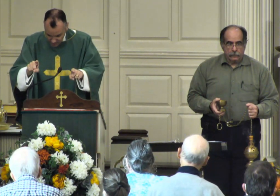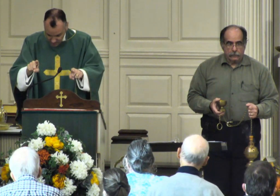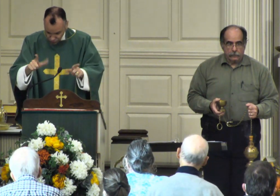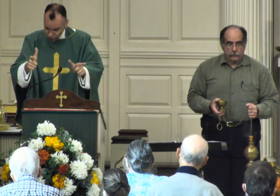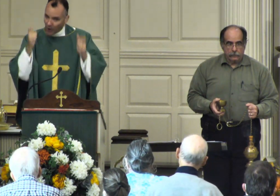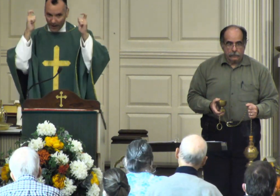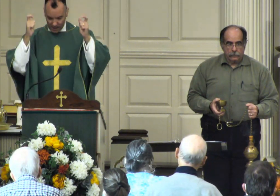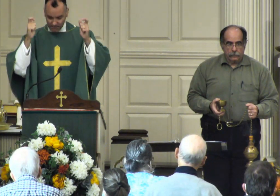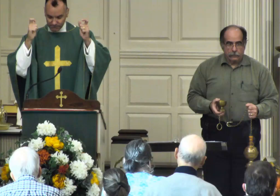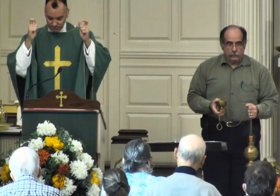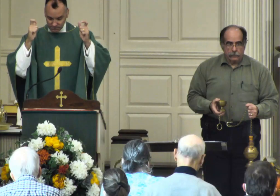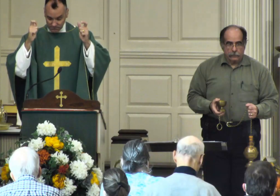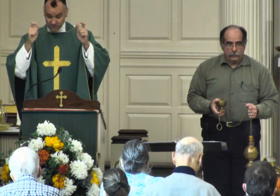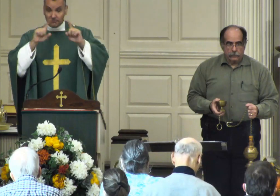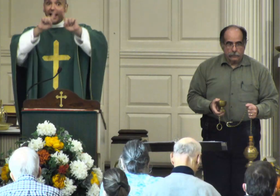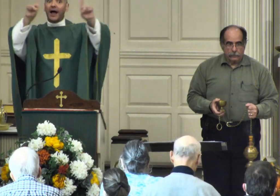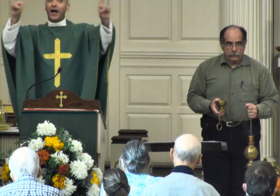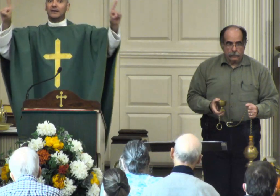speedily.